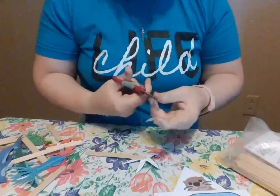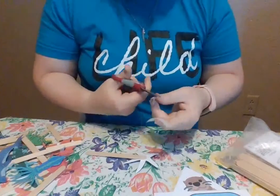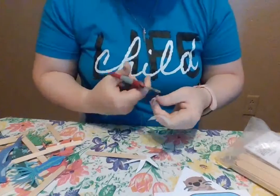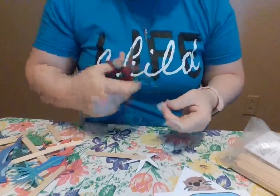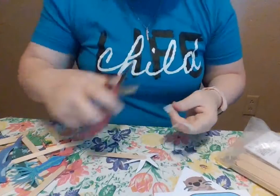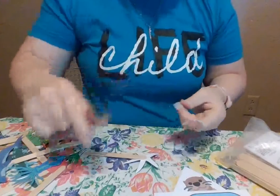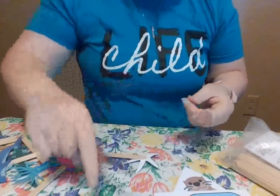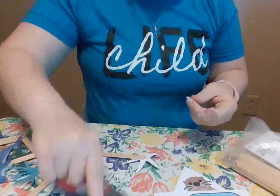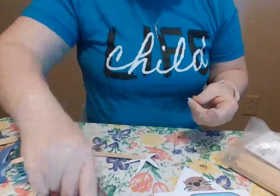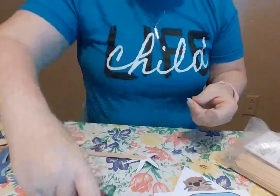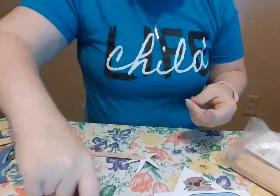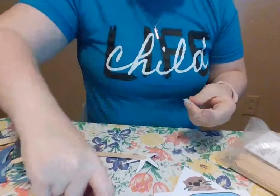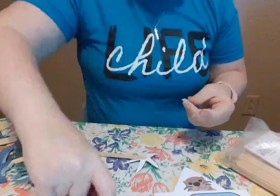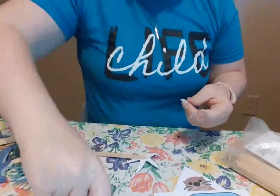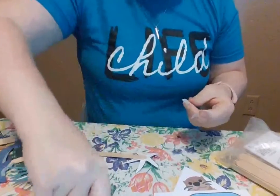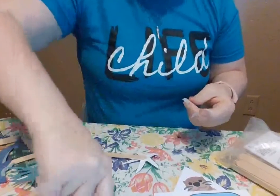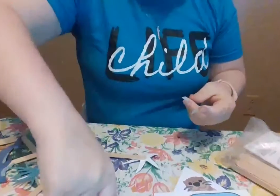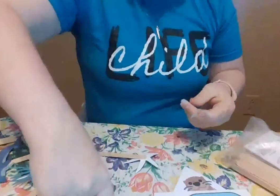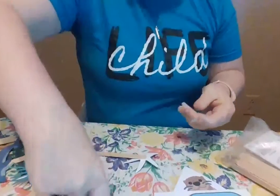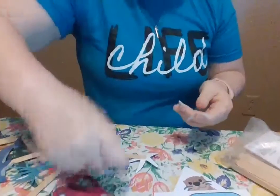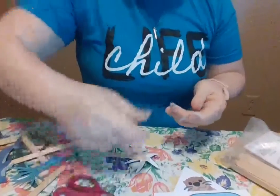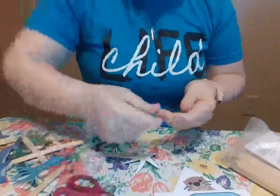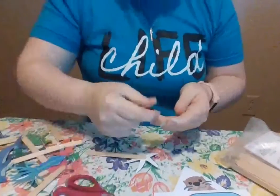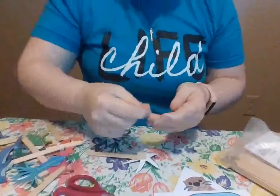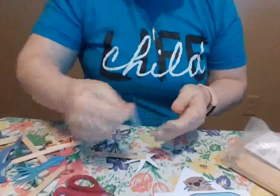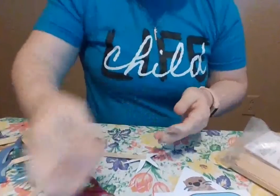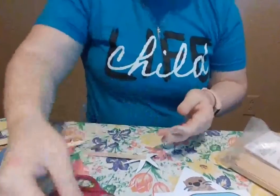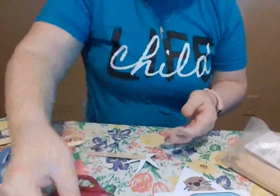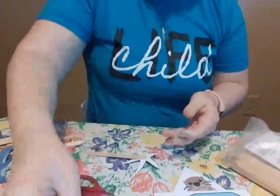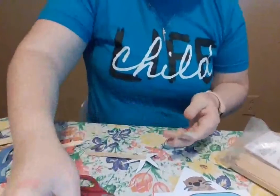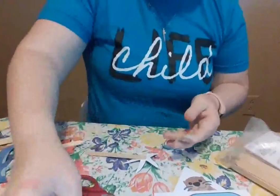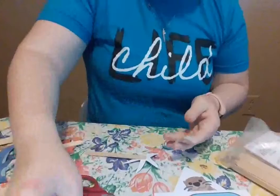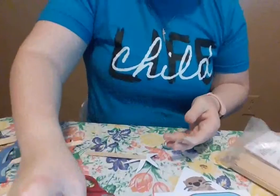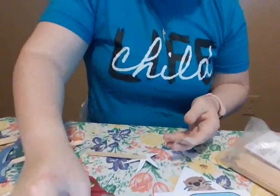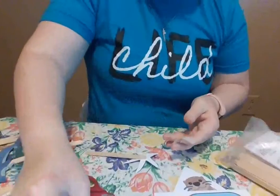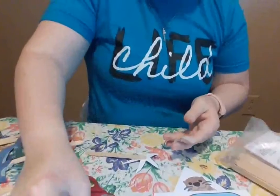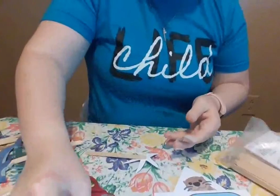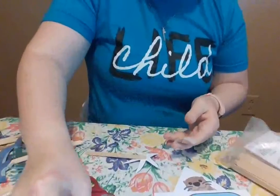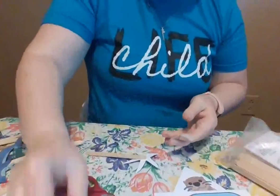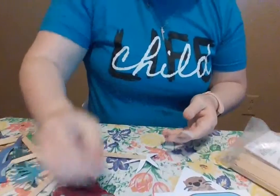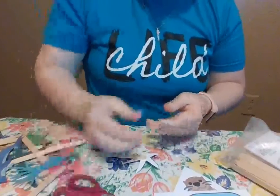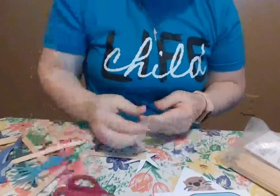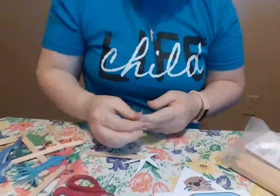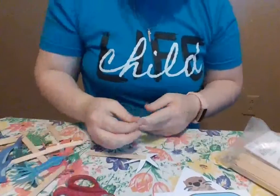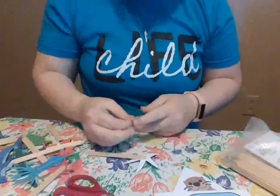well. But you know what? It's okay if you can see the tape. And then I'm going to stick it on my laptop,